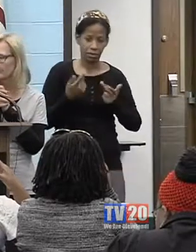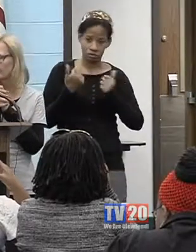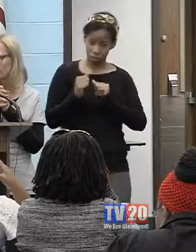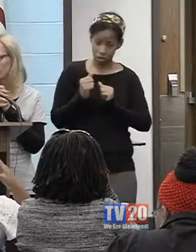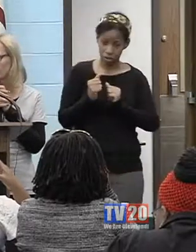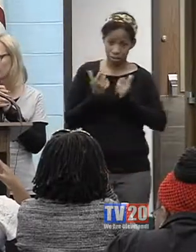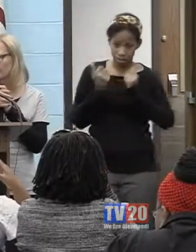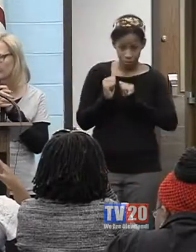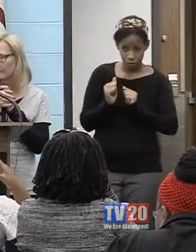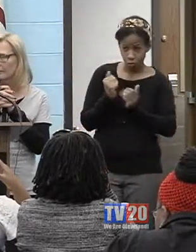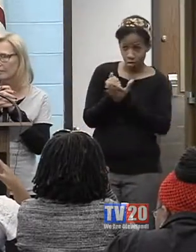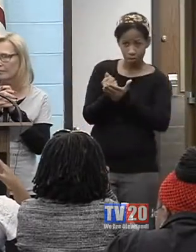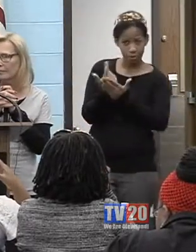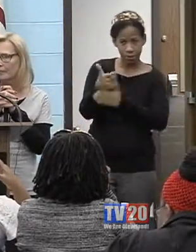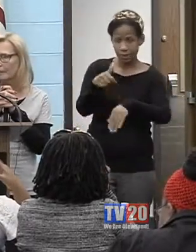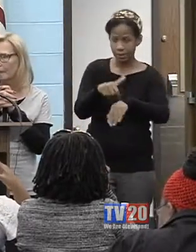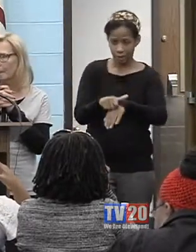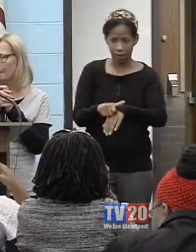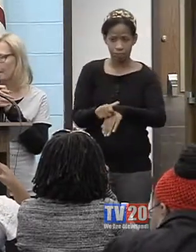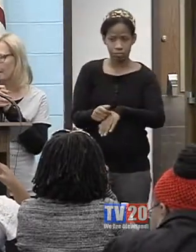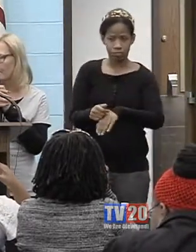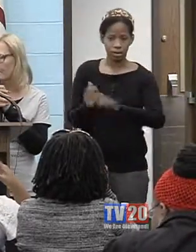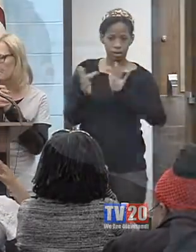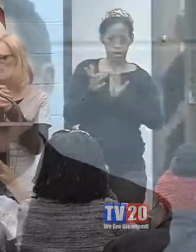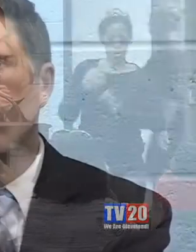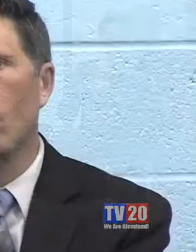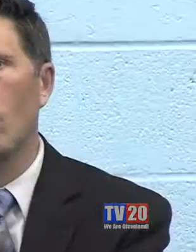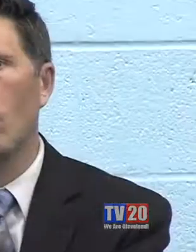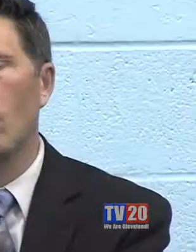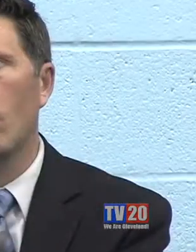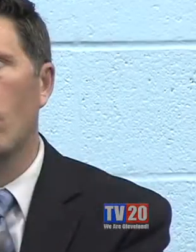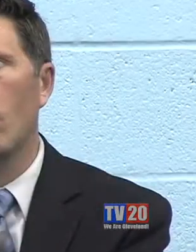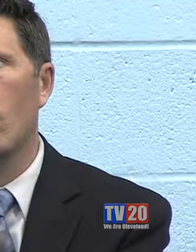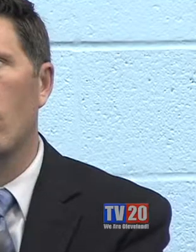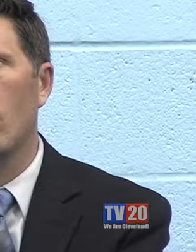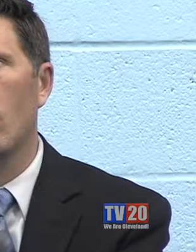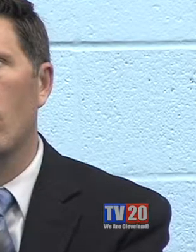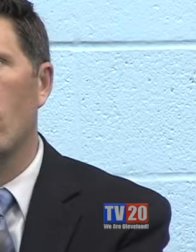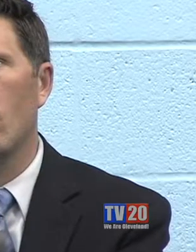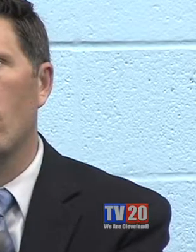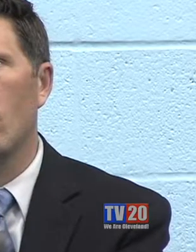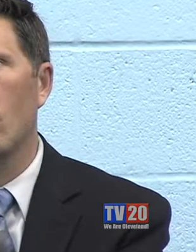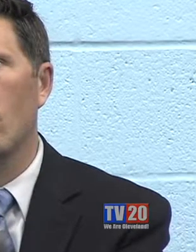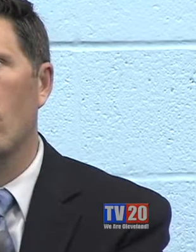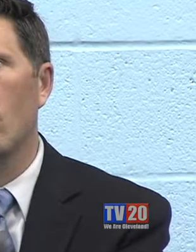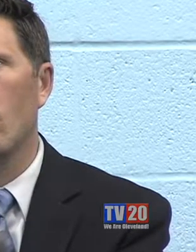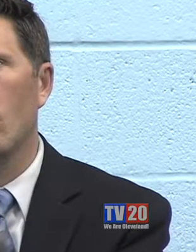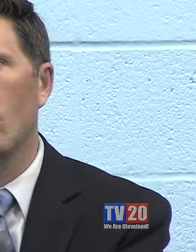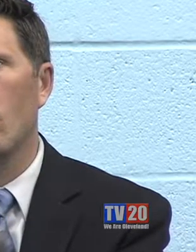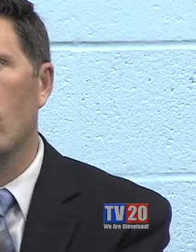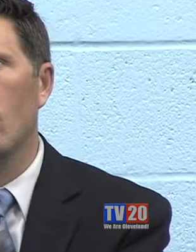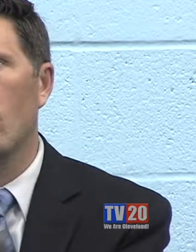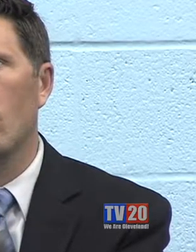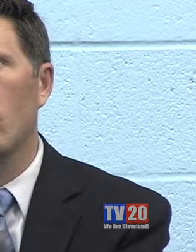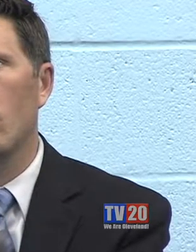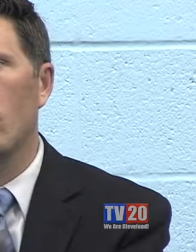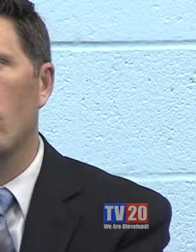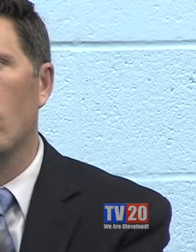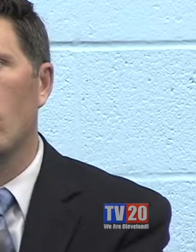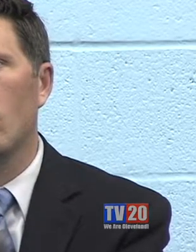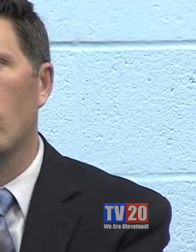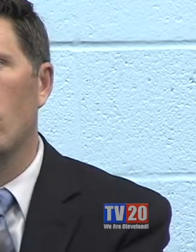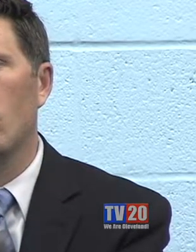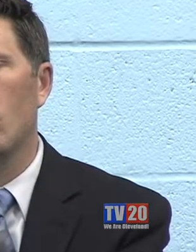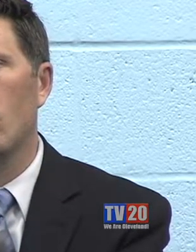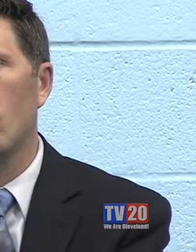really give a person that freedom and accessibility. So let's go. Large print.